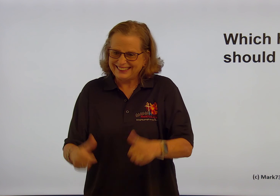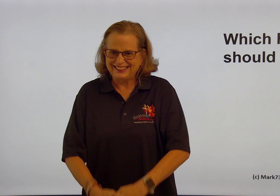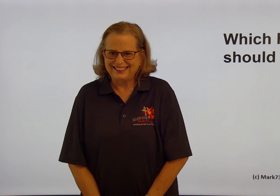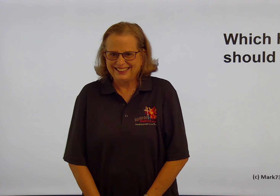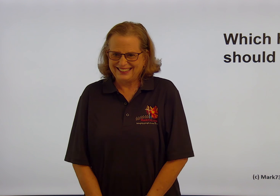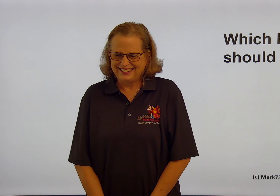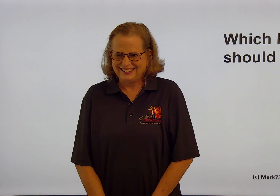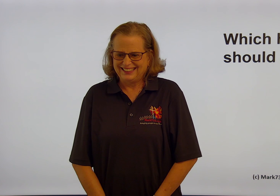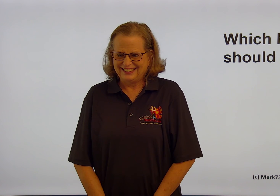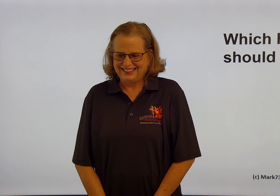Okay.